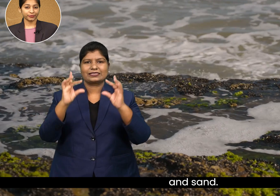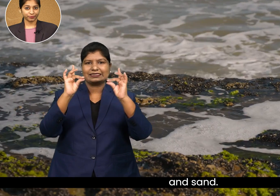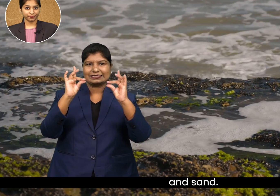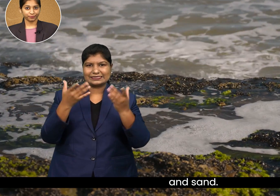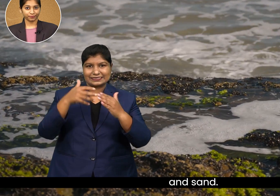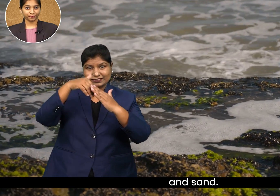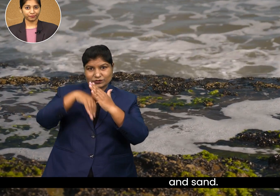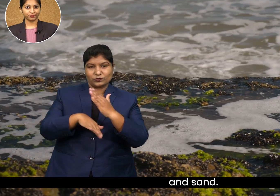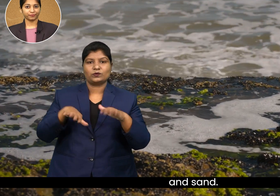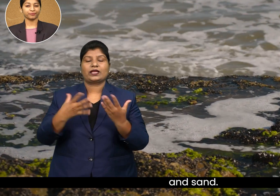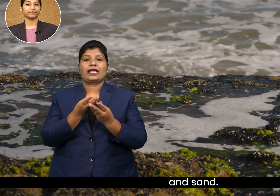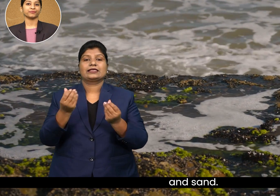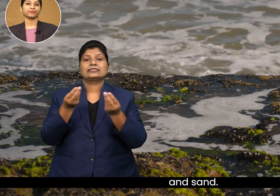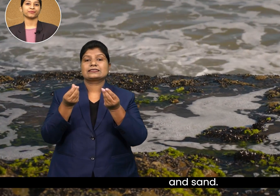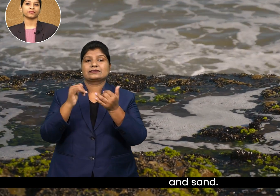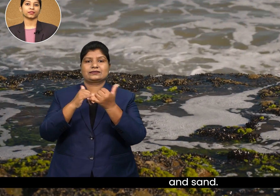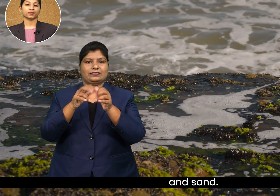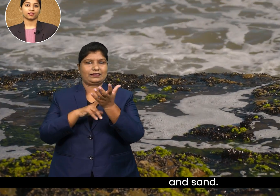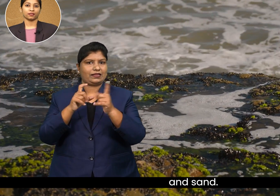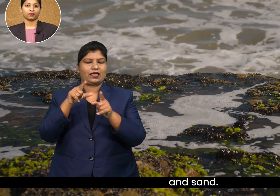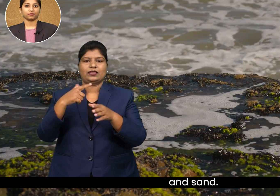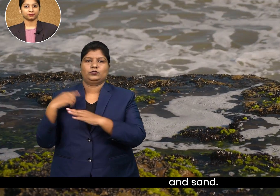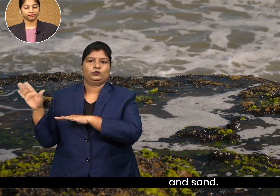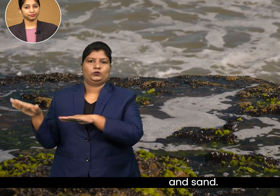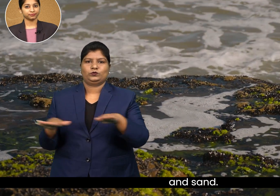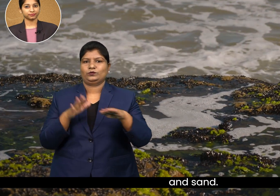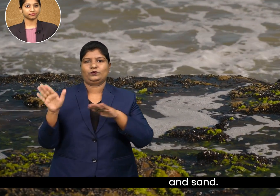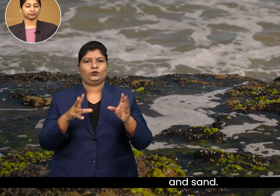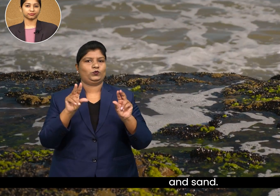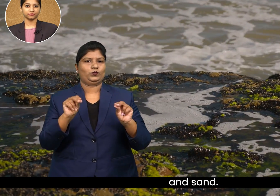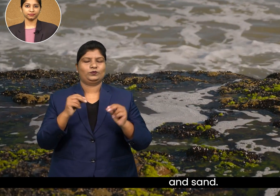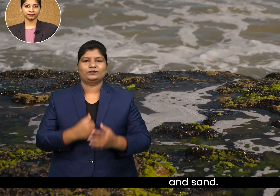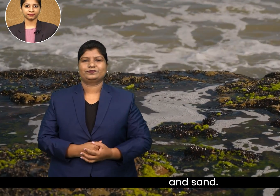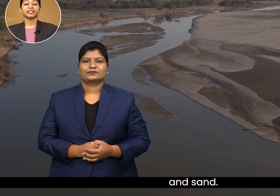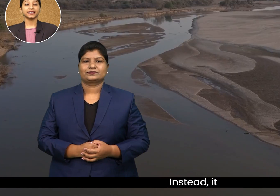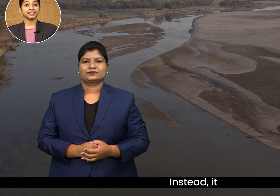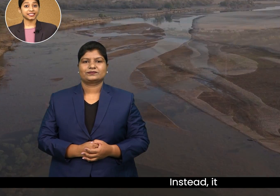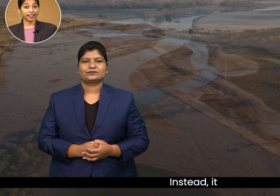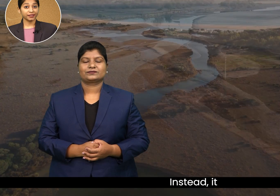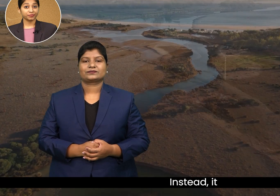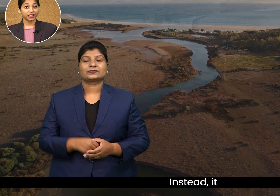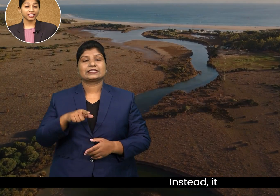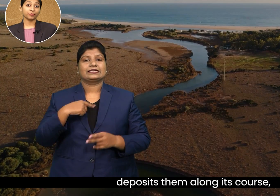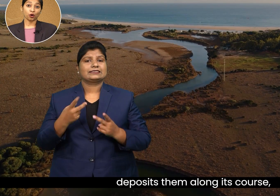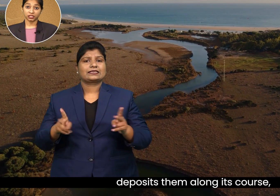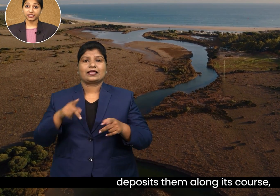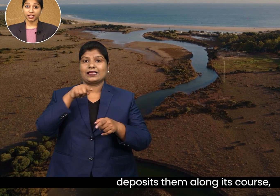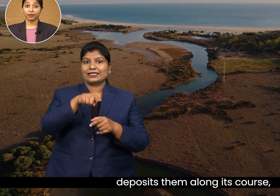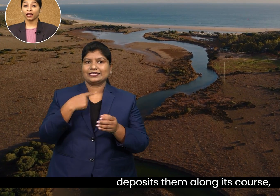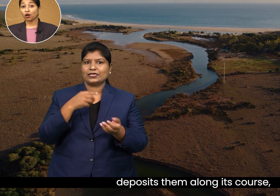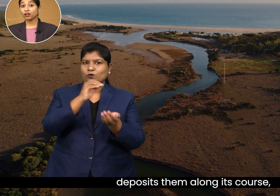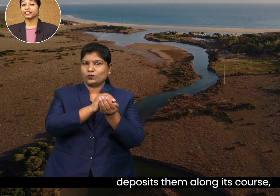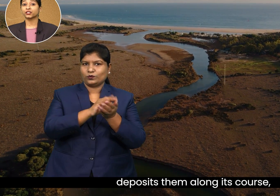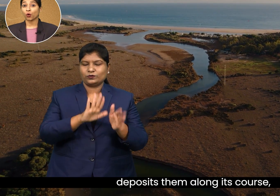sand. Instead, It deposits